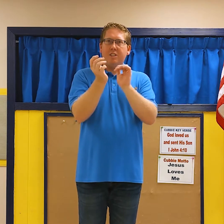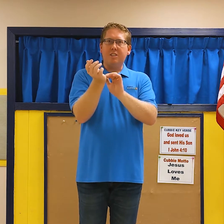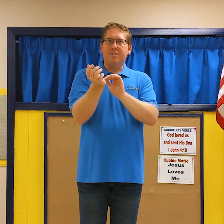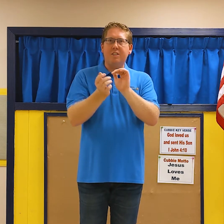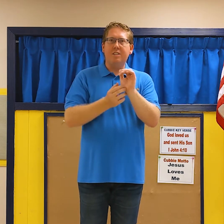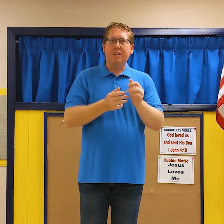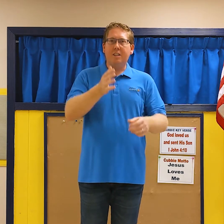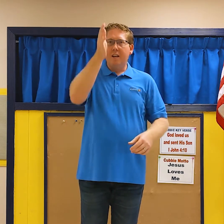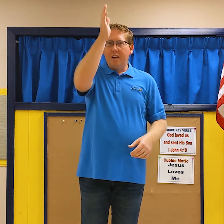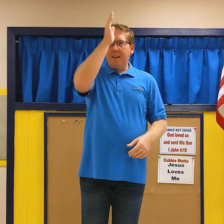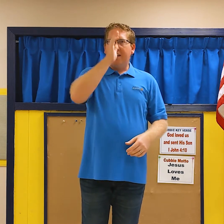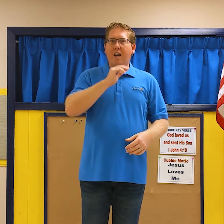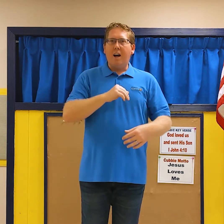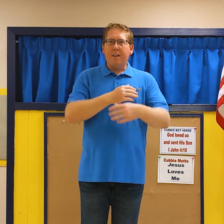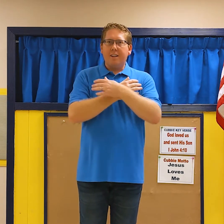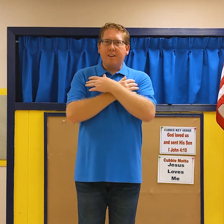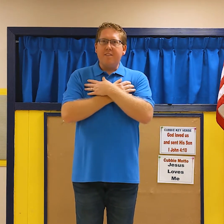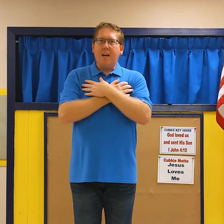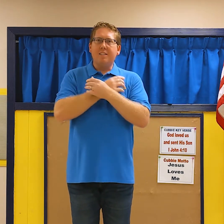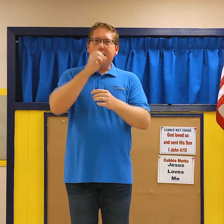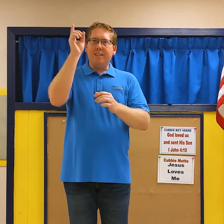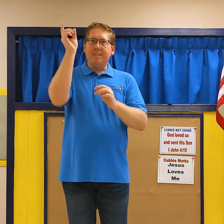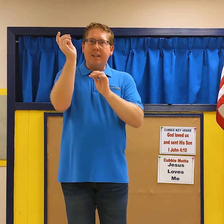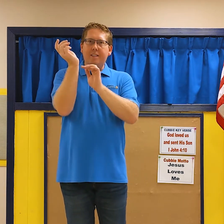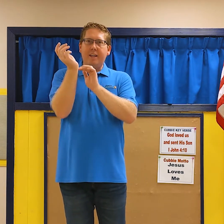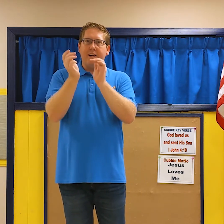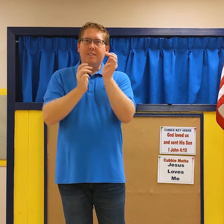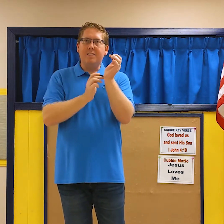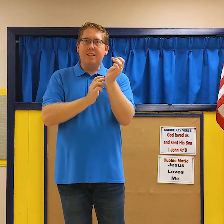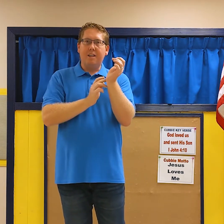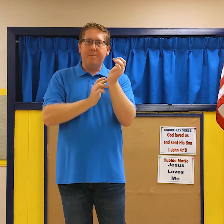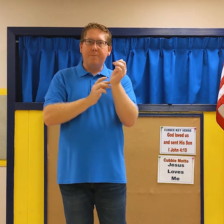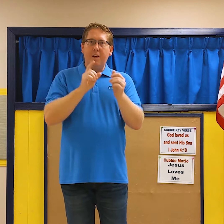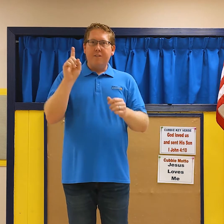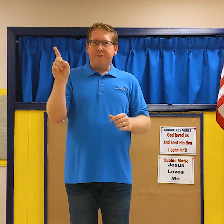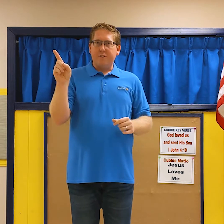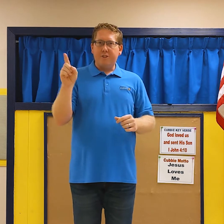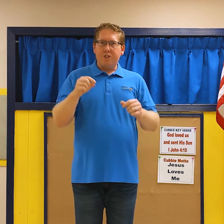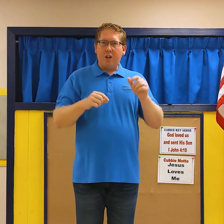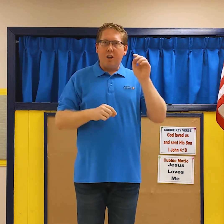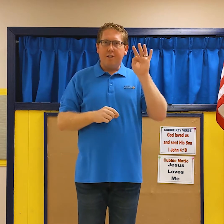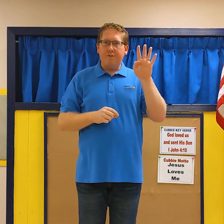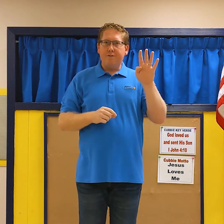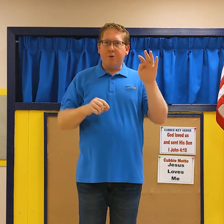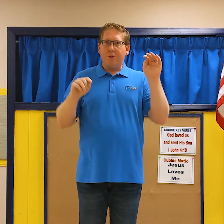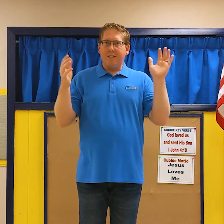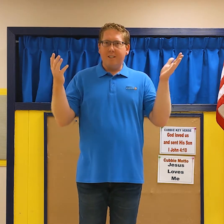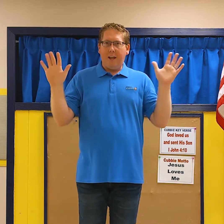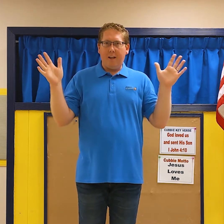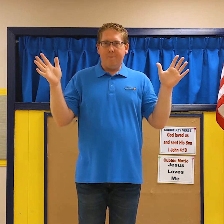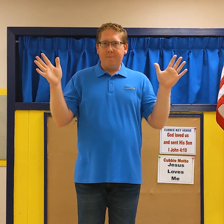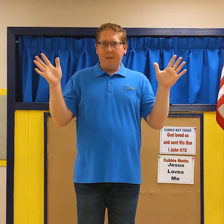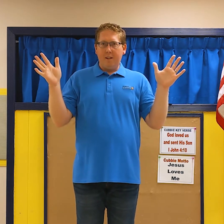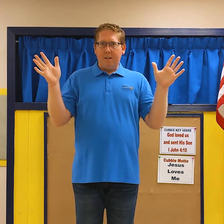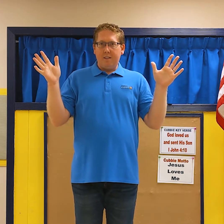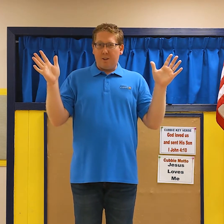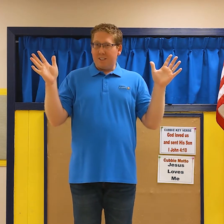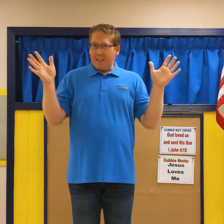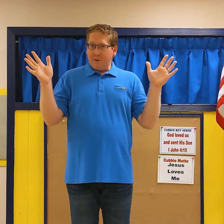Jesus for his son. God loved us and sent his son. 1 John 4:10. Now you want to sing it with